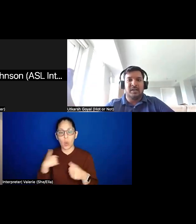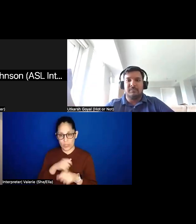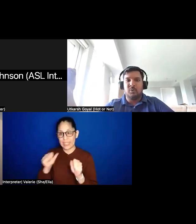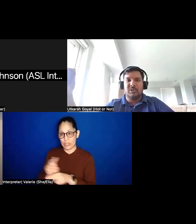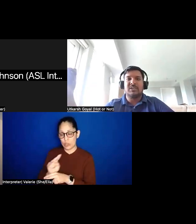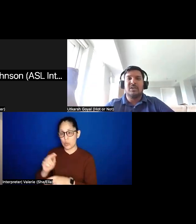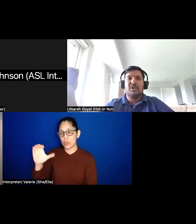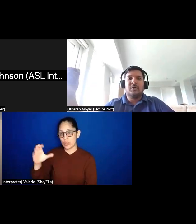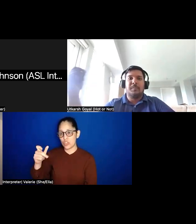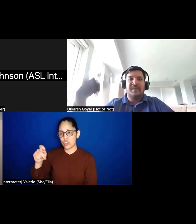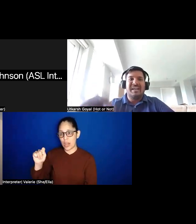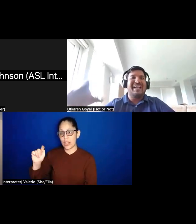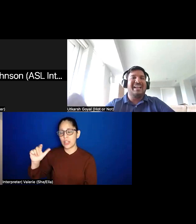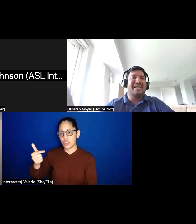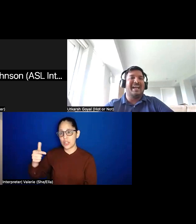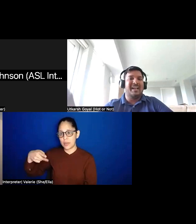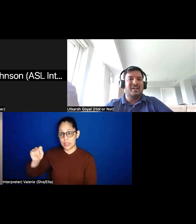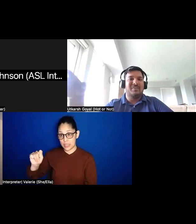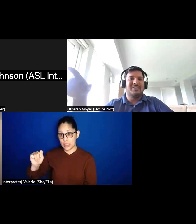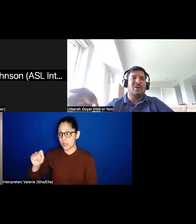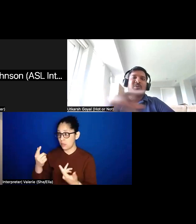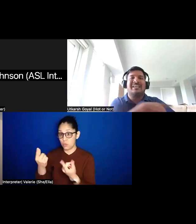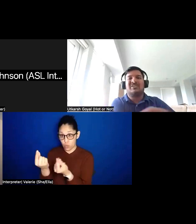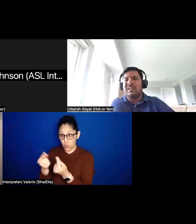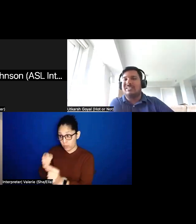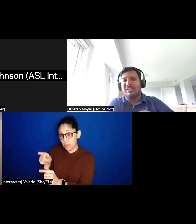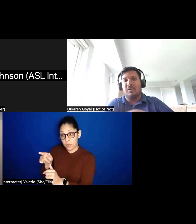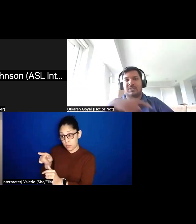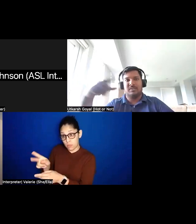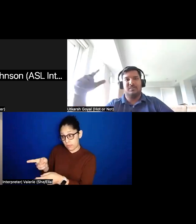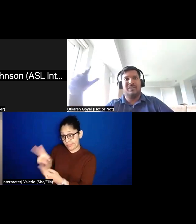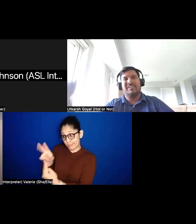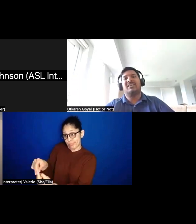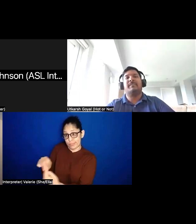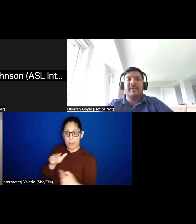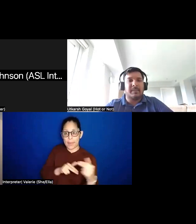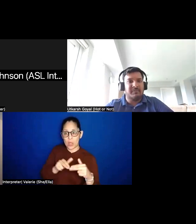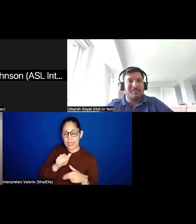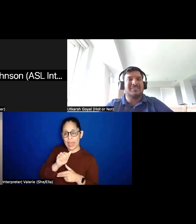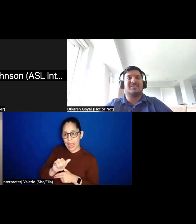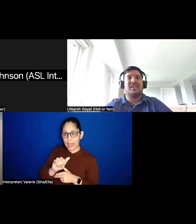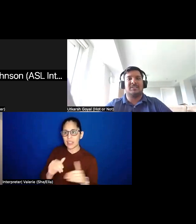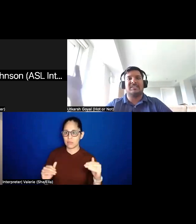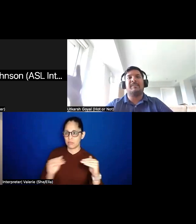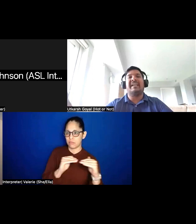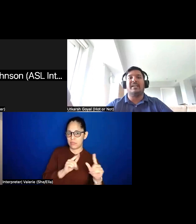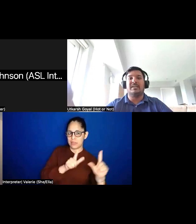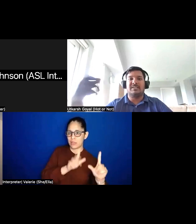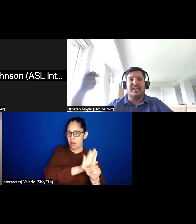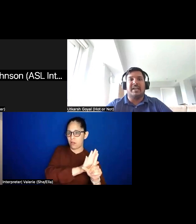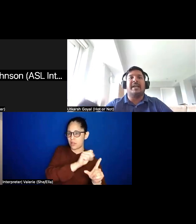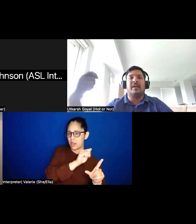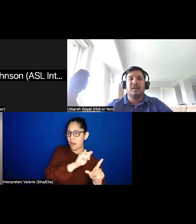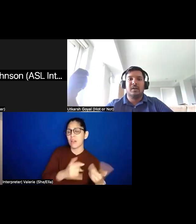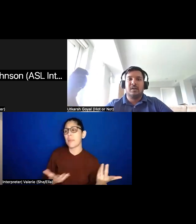GPT tools to build an AI which is almost as good as TikTok's in just maybe a couple of months rather than spending